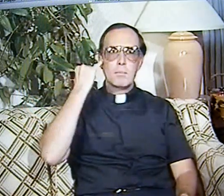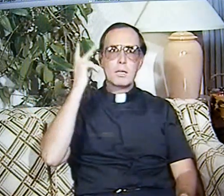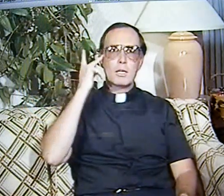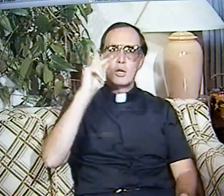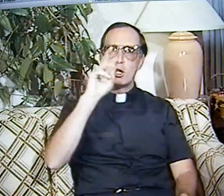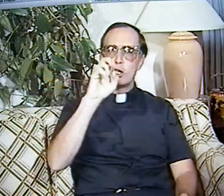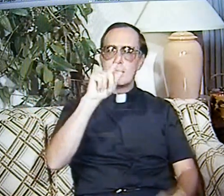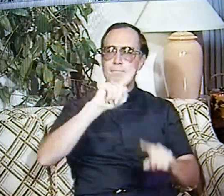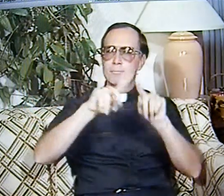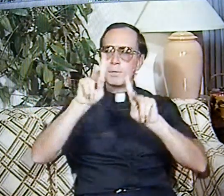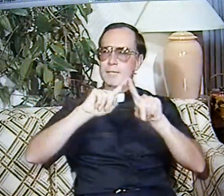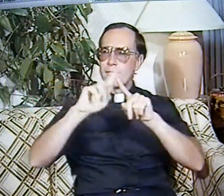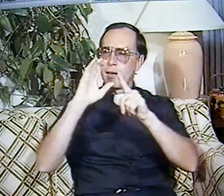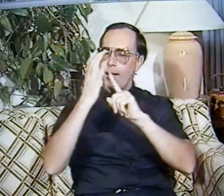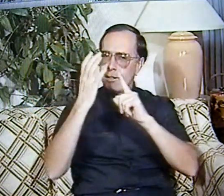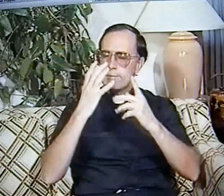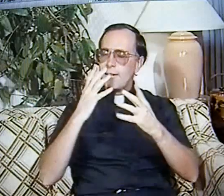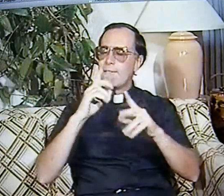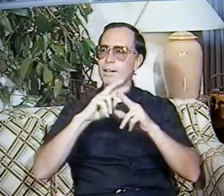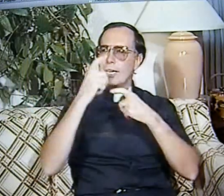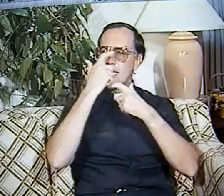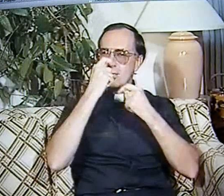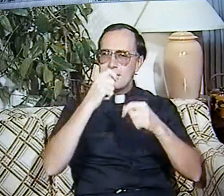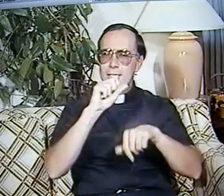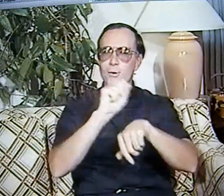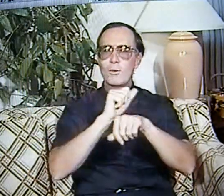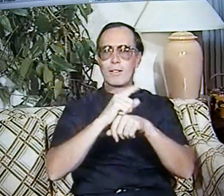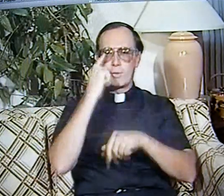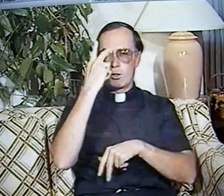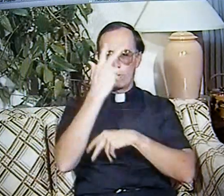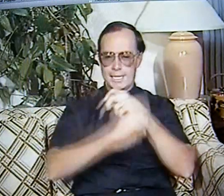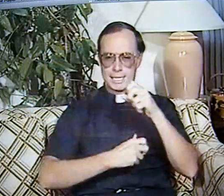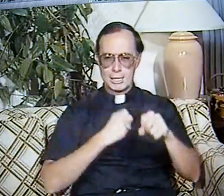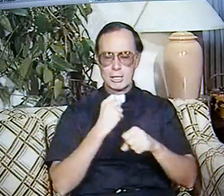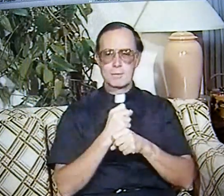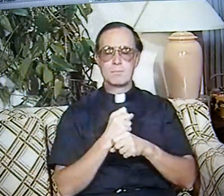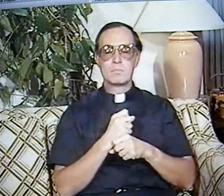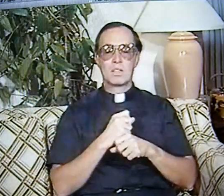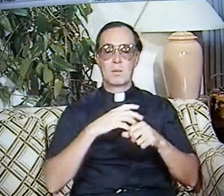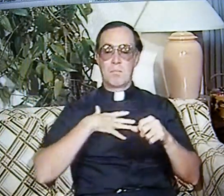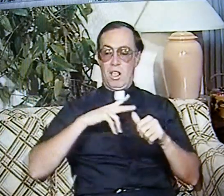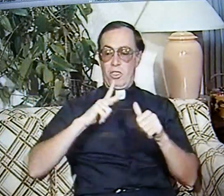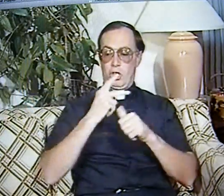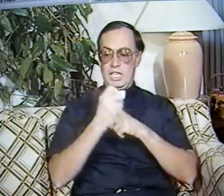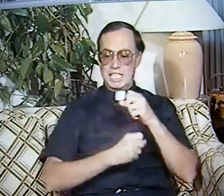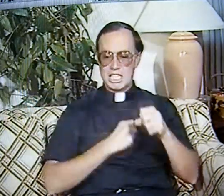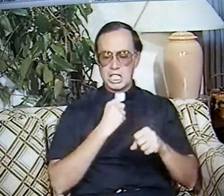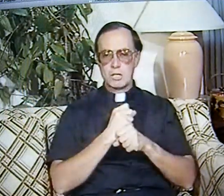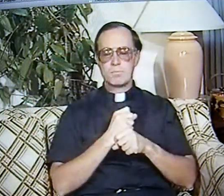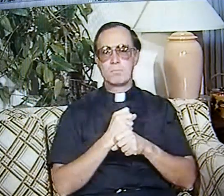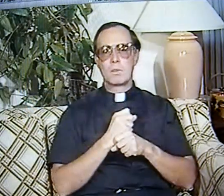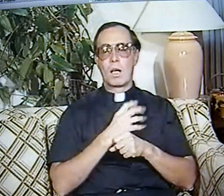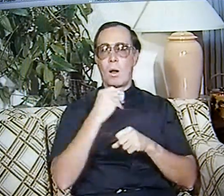There's Chinese, Samoans, many different kinds of people. It was really interesting. So for the past 3